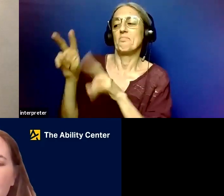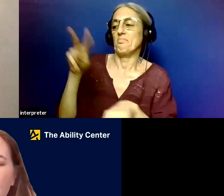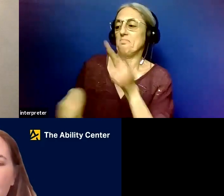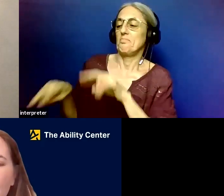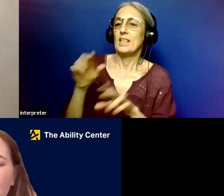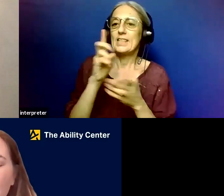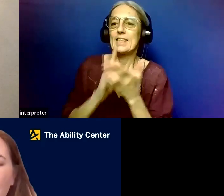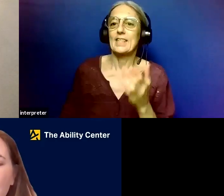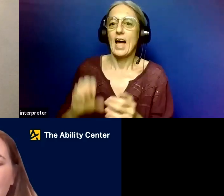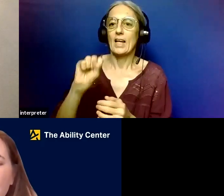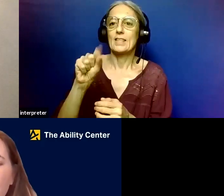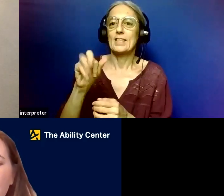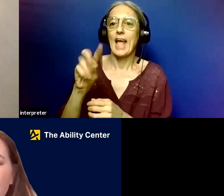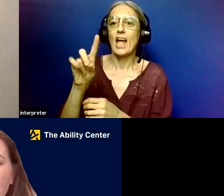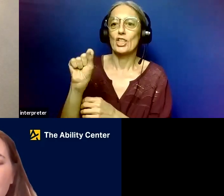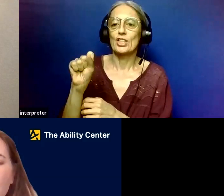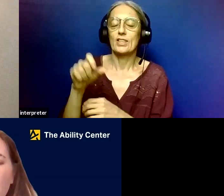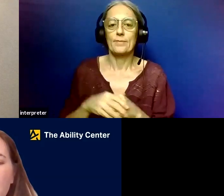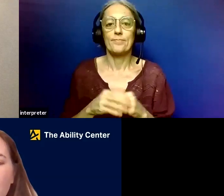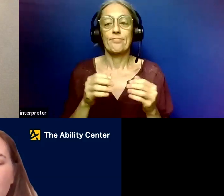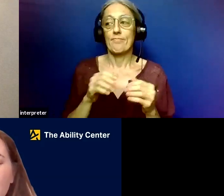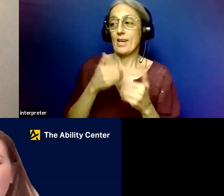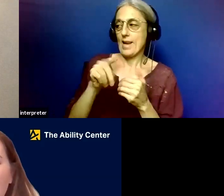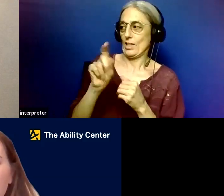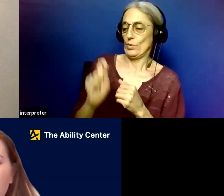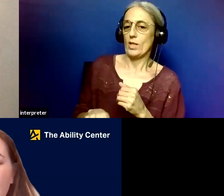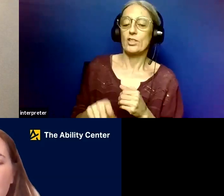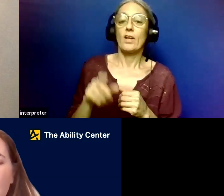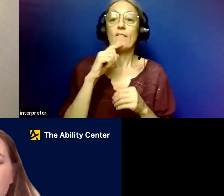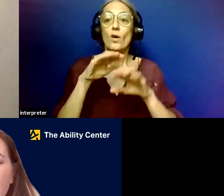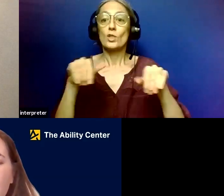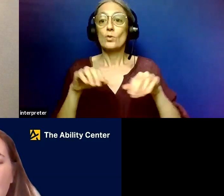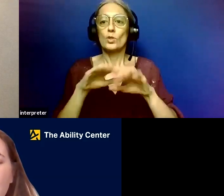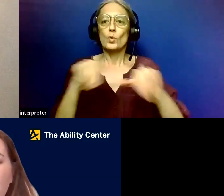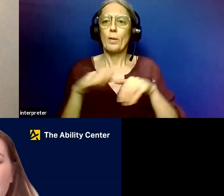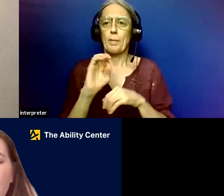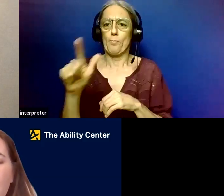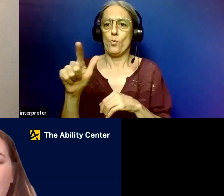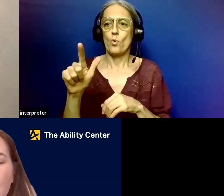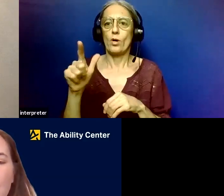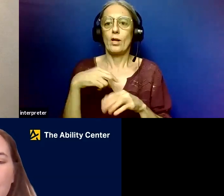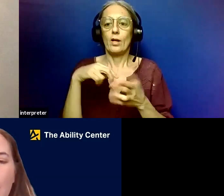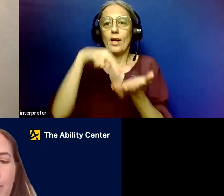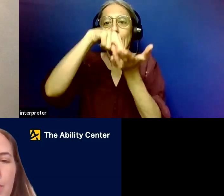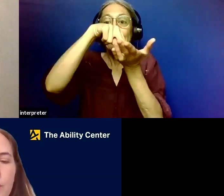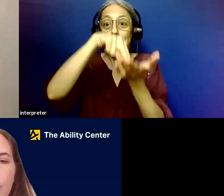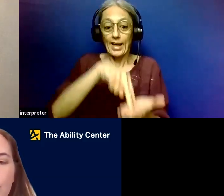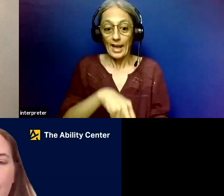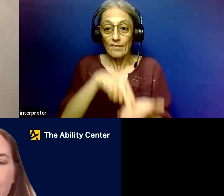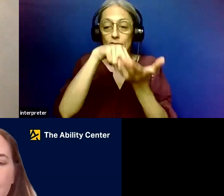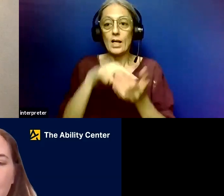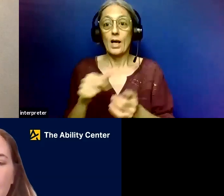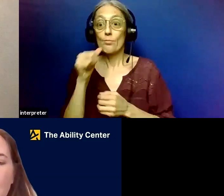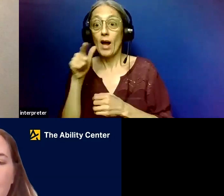Okay. In the case of lifts into swimming pools, do private clubs have to have someone on duty to help the person